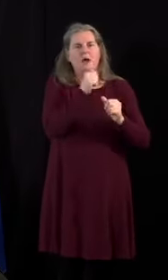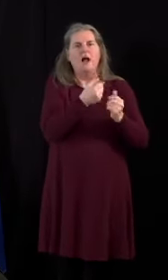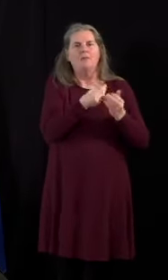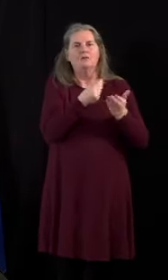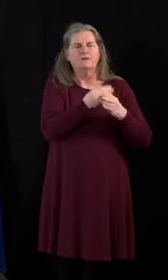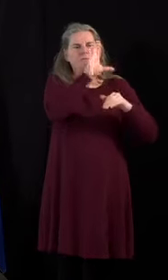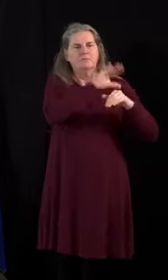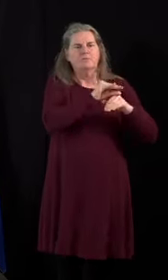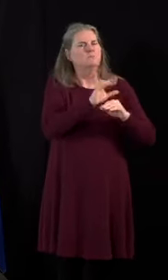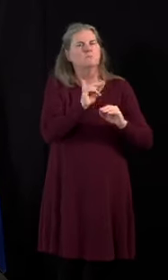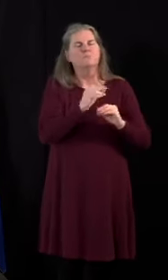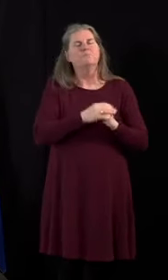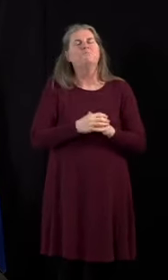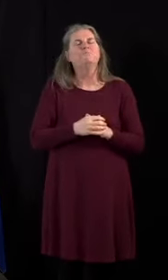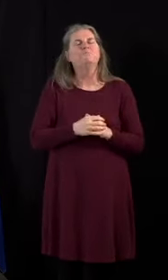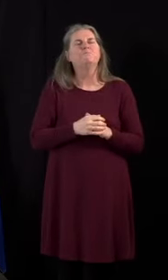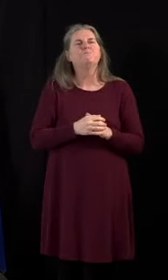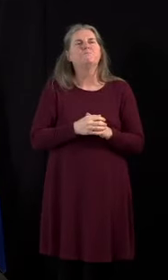Gabrielle?